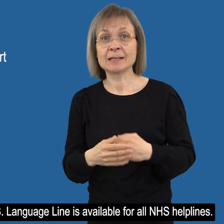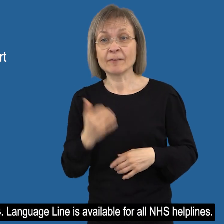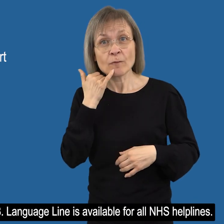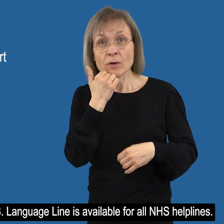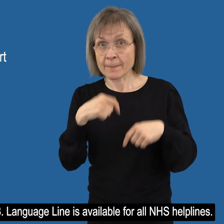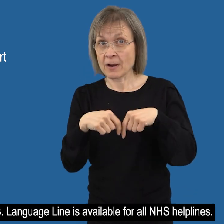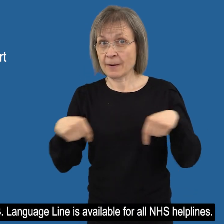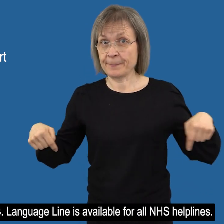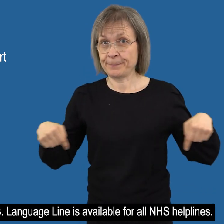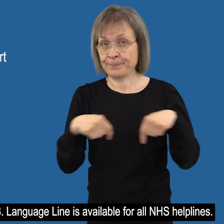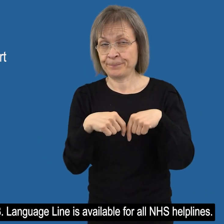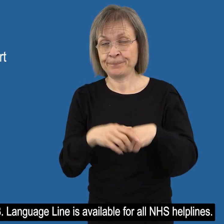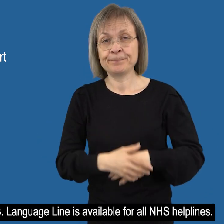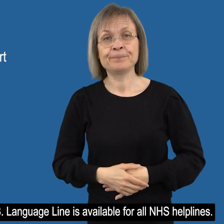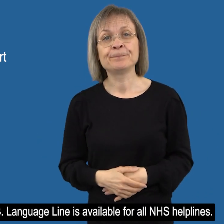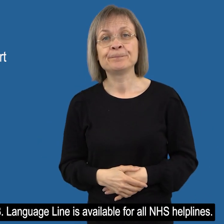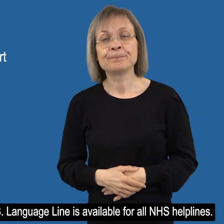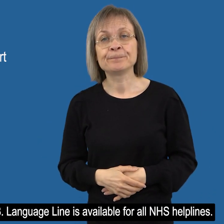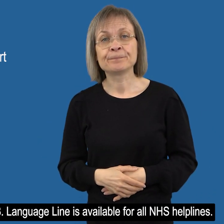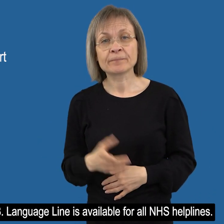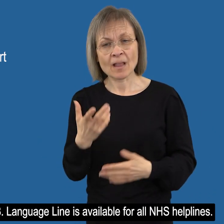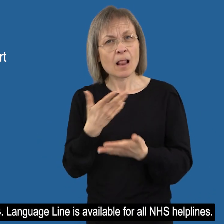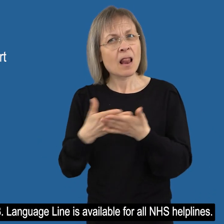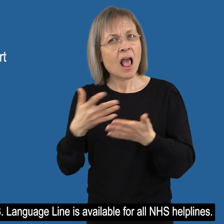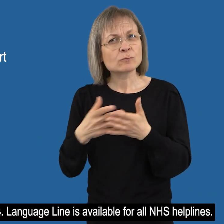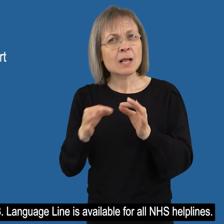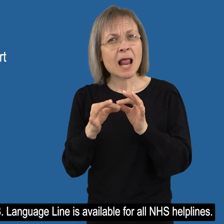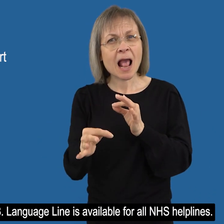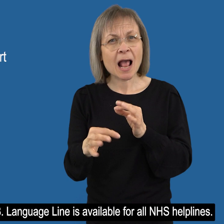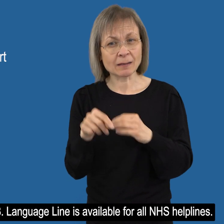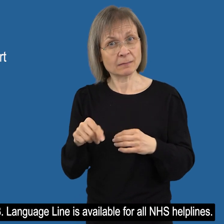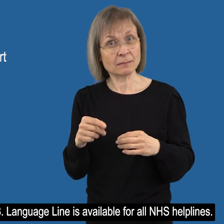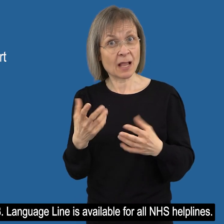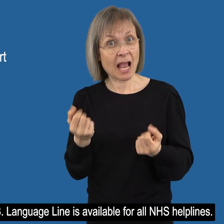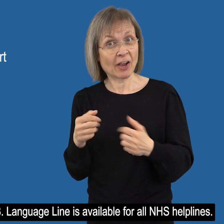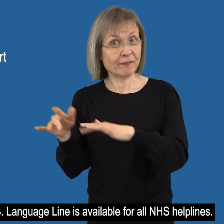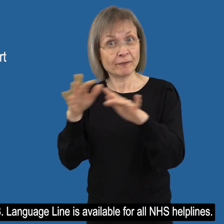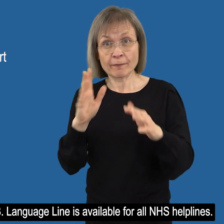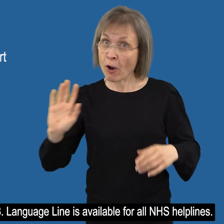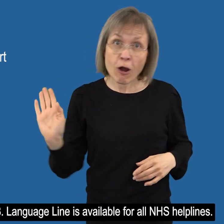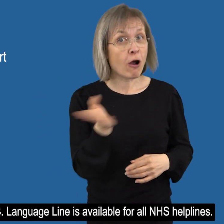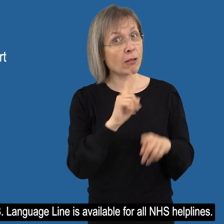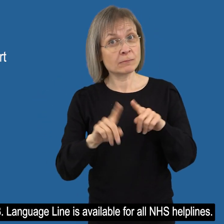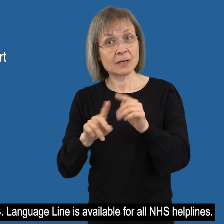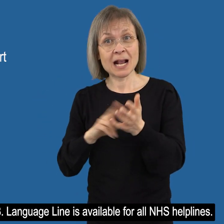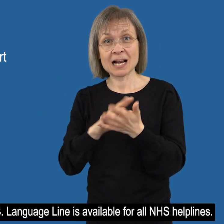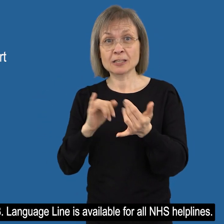on 0800 22 4488. Language Line is available for all NHS